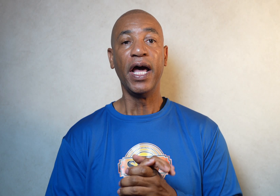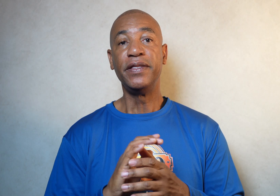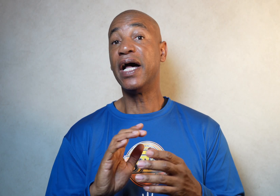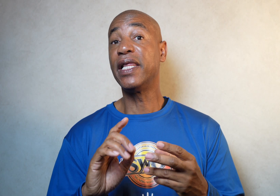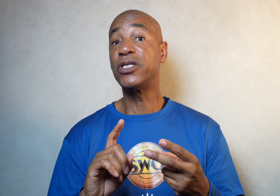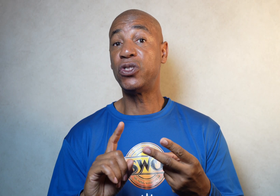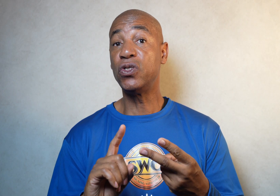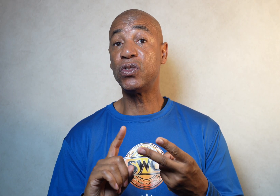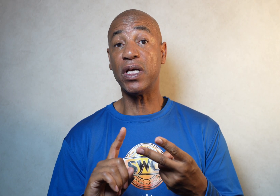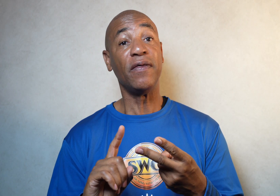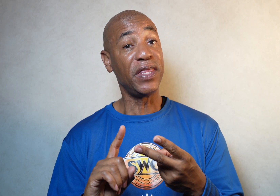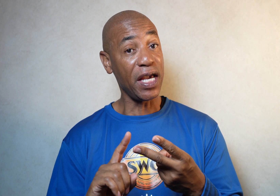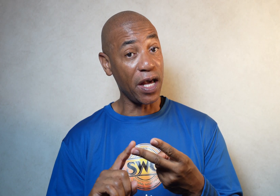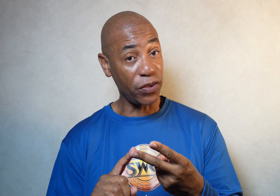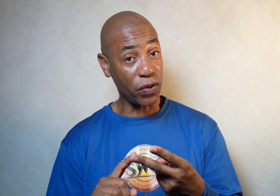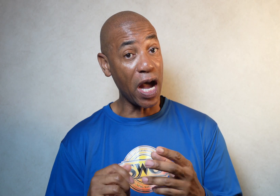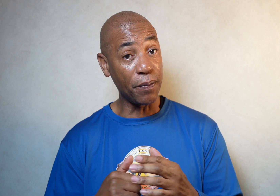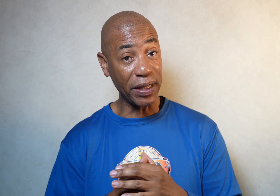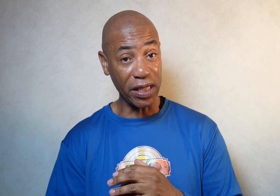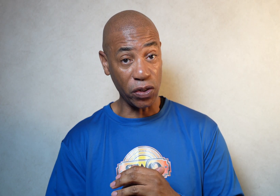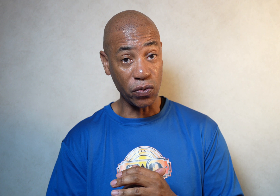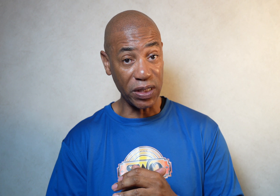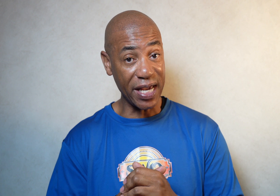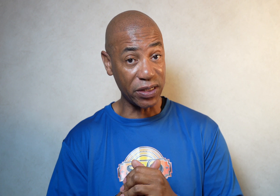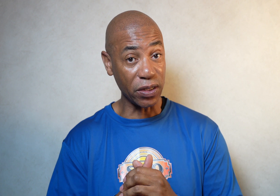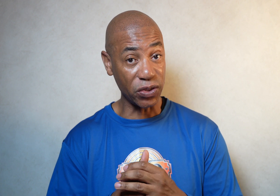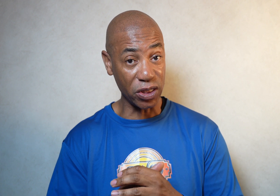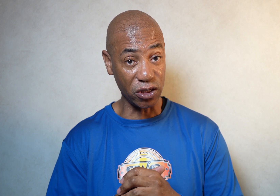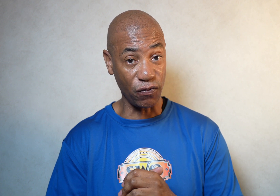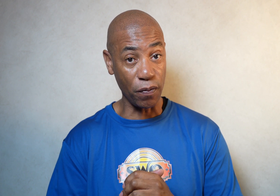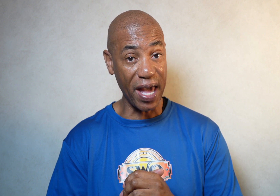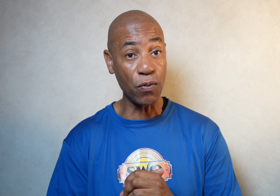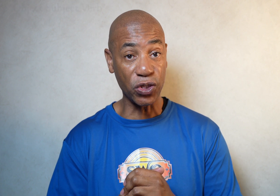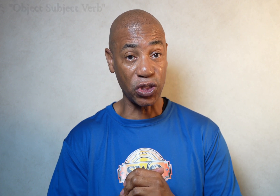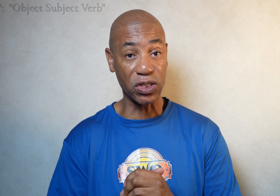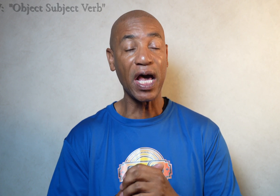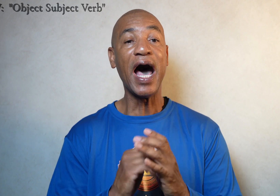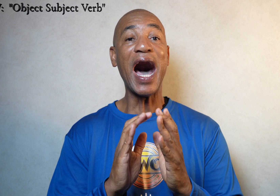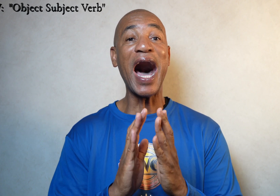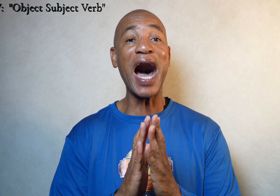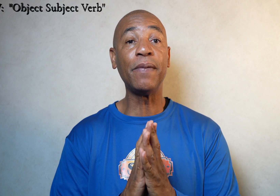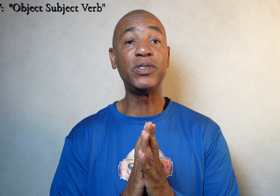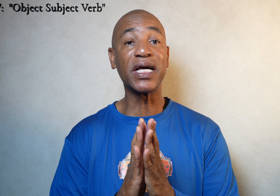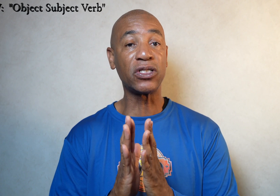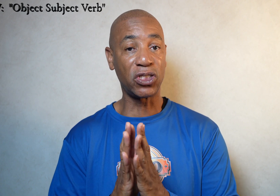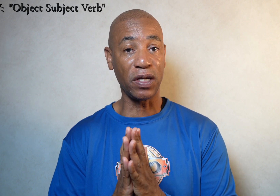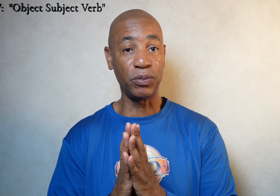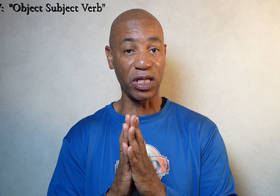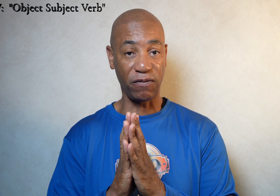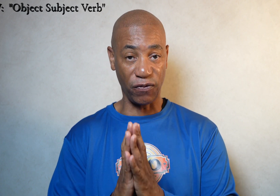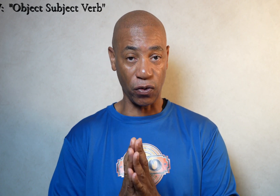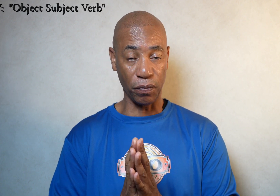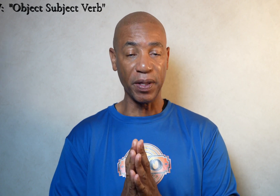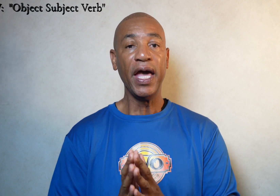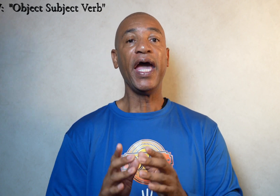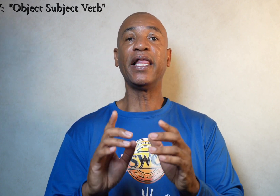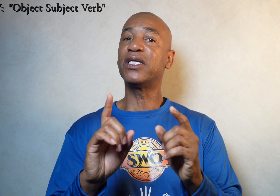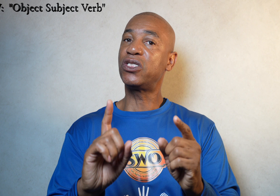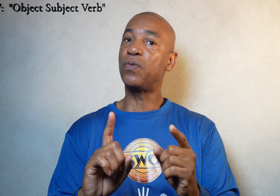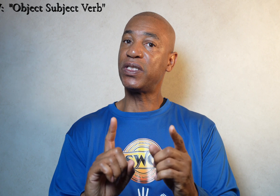Now let's use the other commonly used ASL sentence format, which is object, subject, verb. And let's stick with the